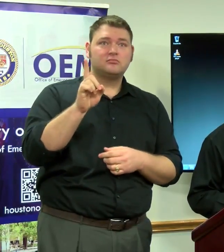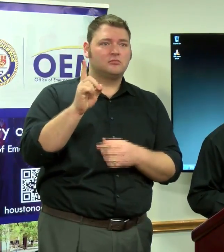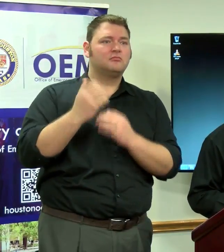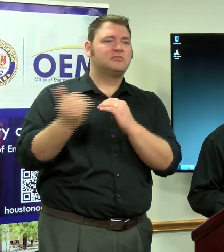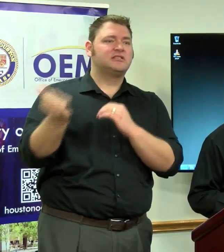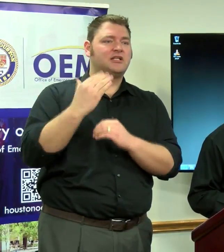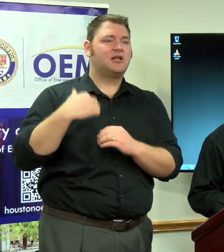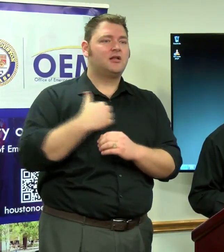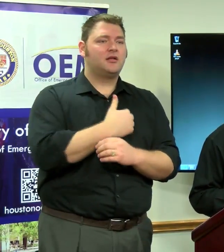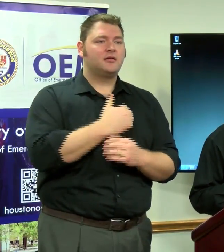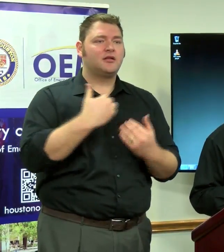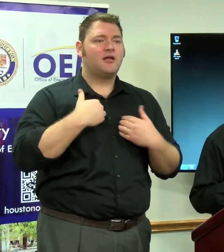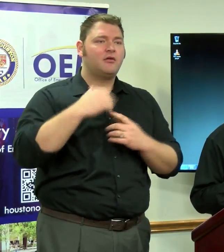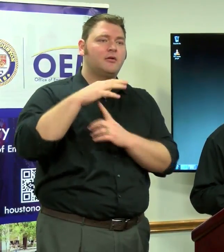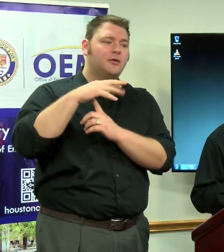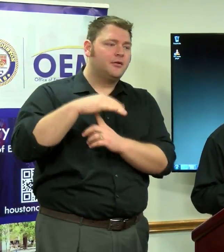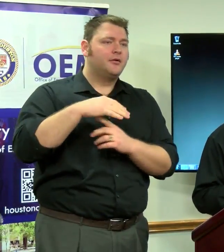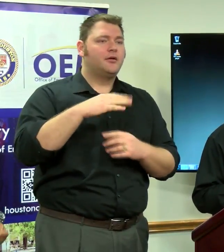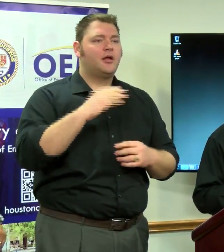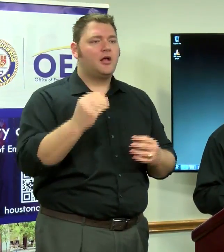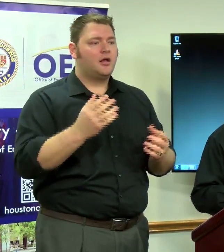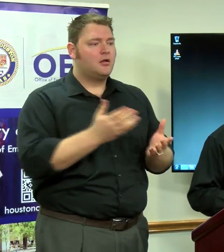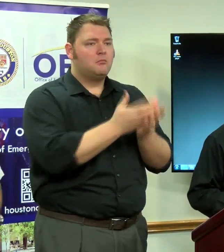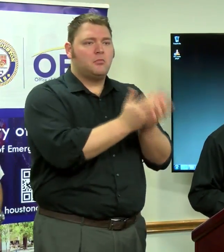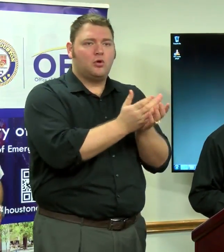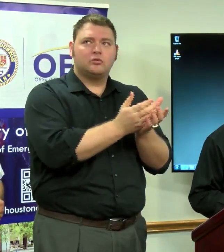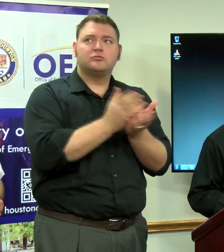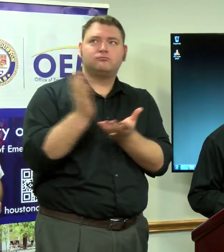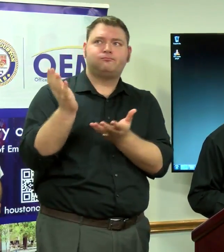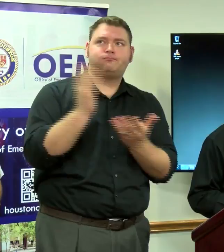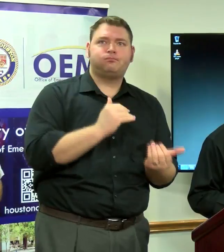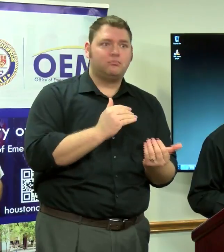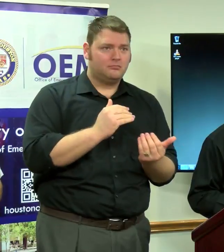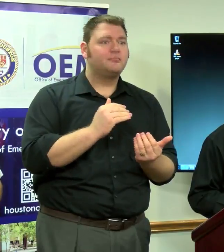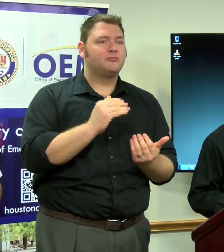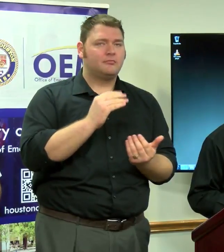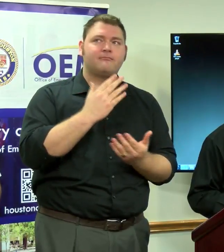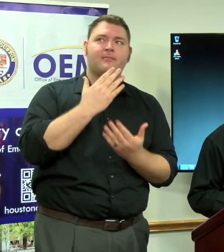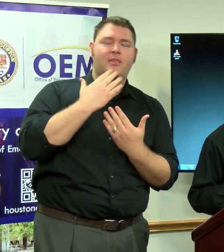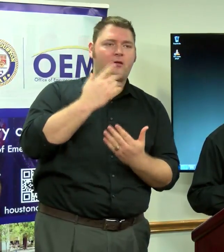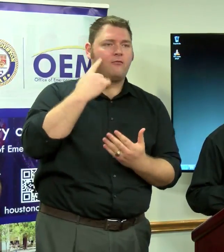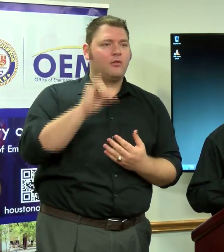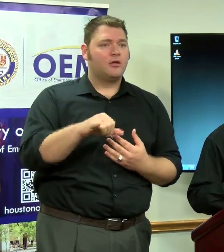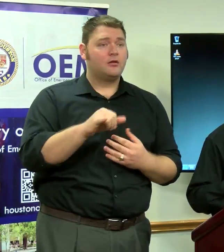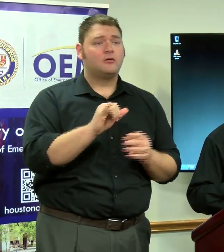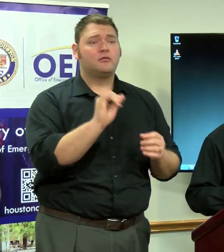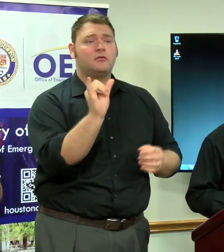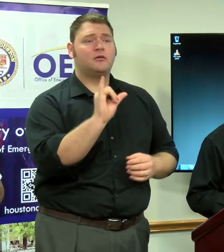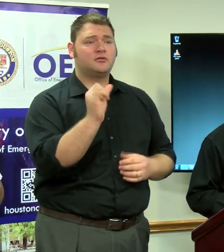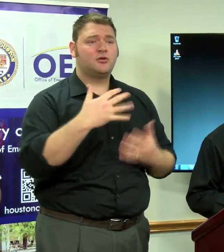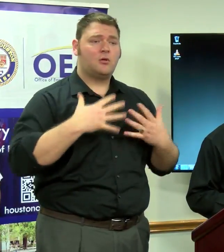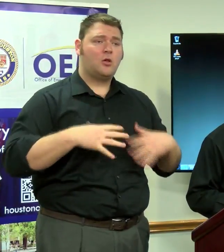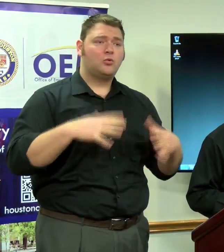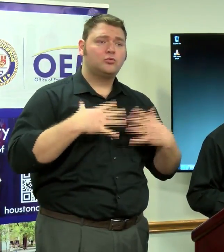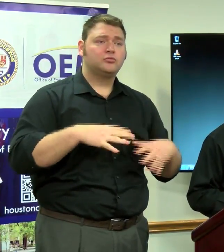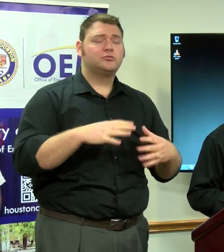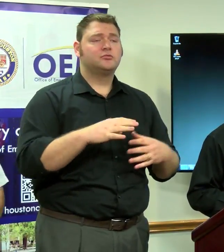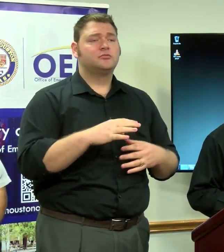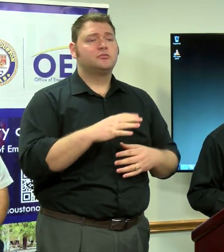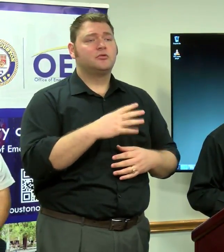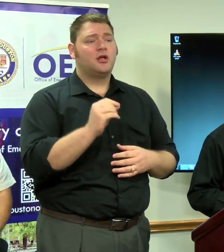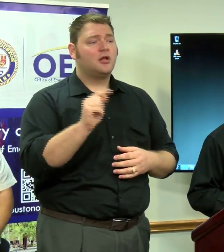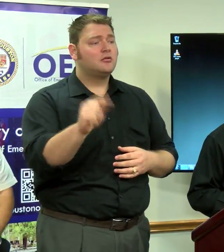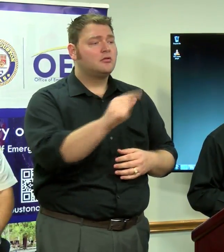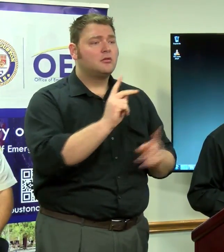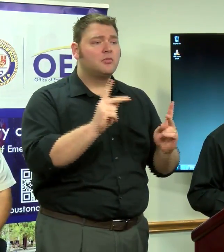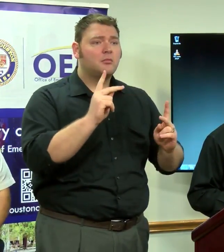equipment and vehicles, and I thank him for that. He's also providing clothes and other things that are needed